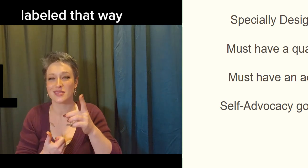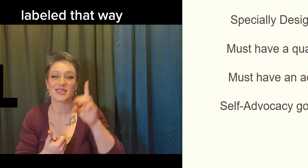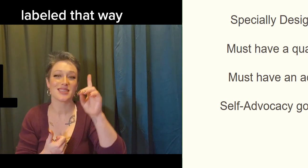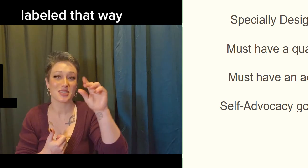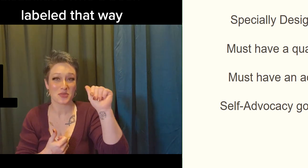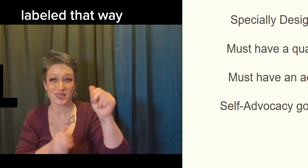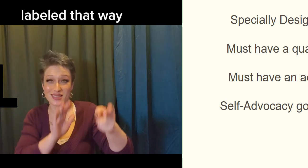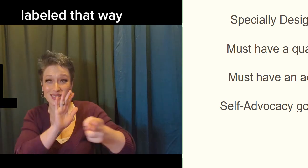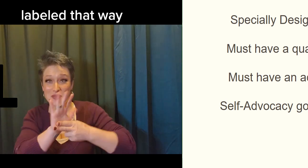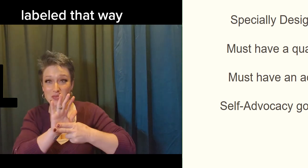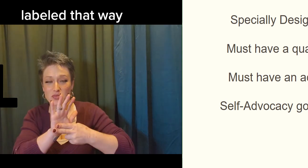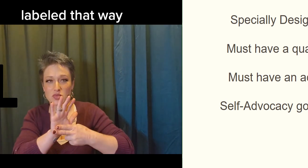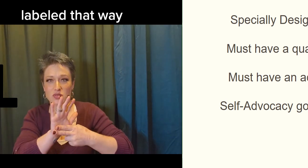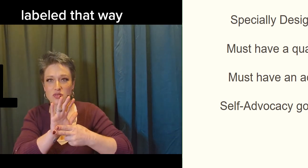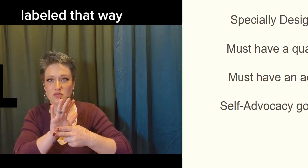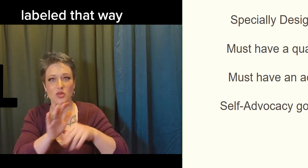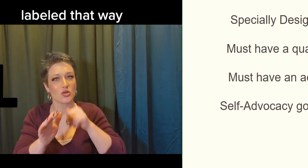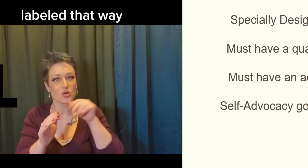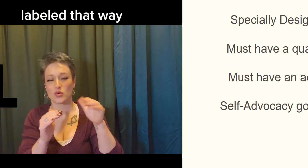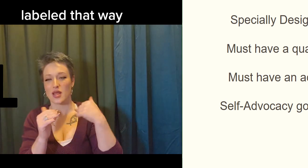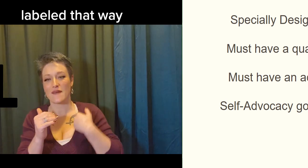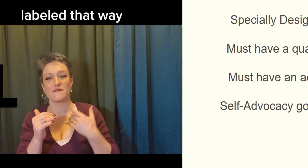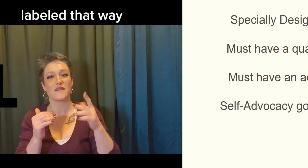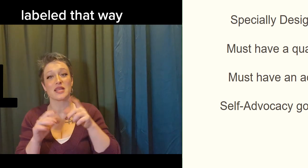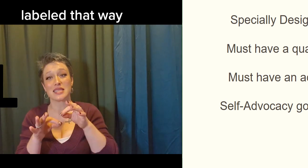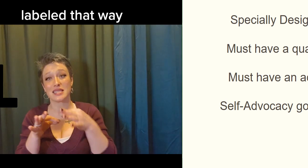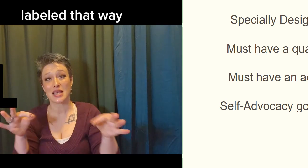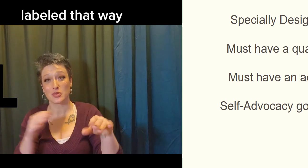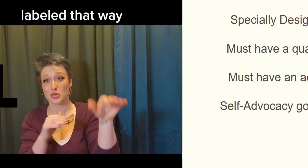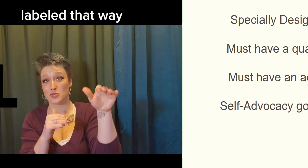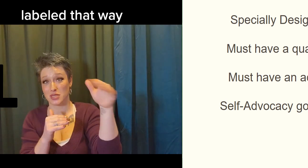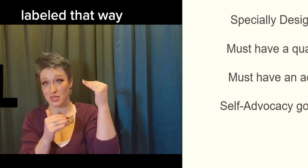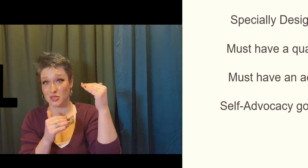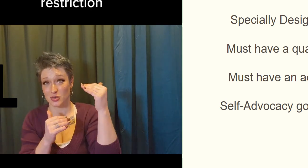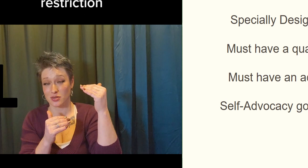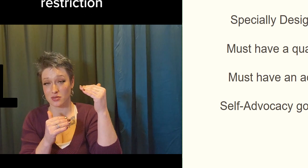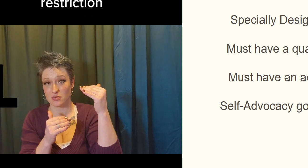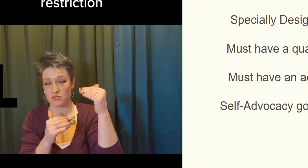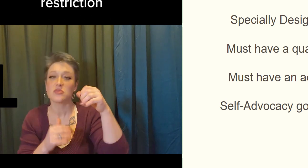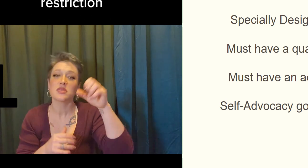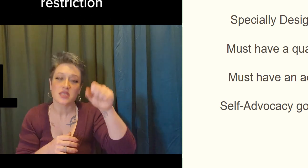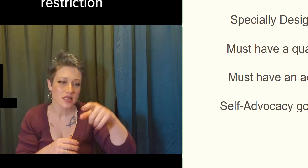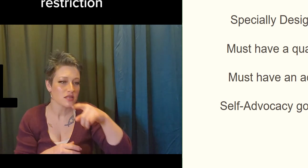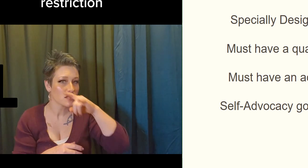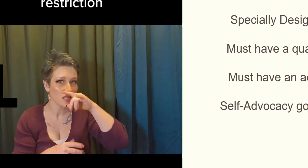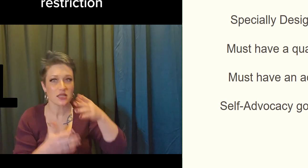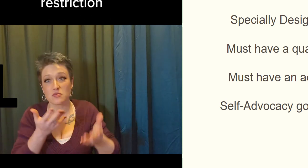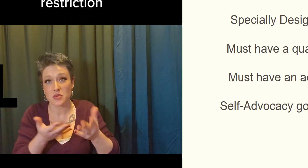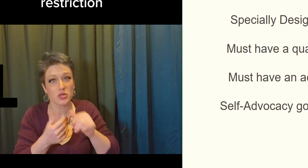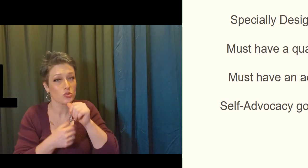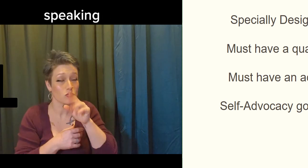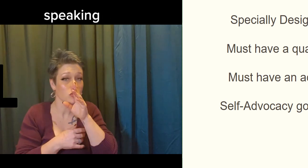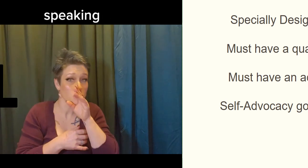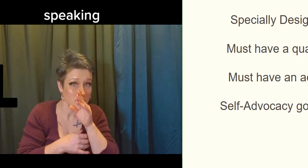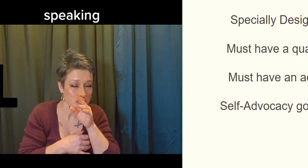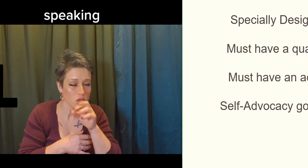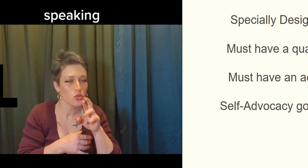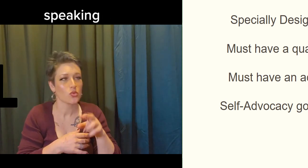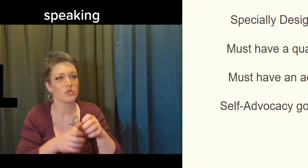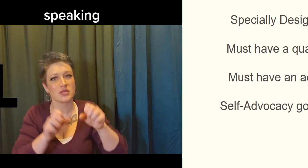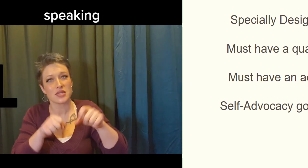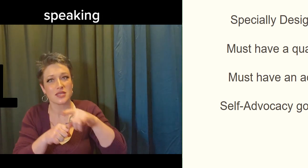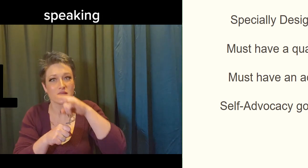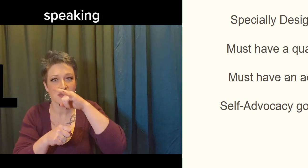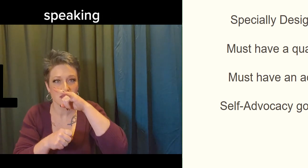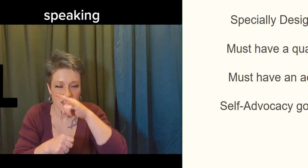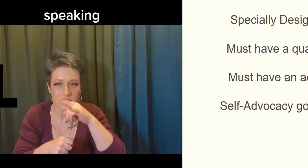most students with disabilities who'd been labeled that way didn't have a language restriction. Yes, there were some students who